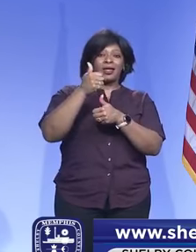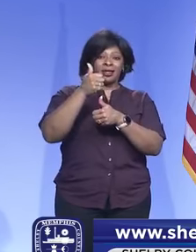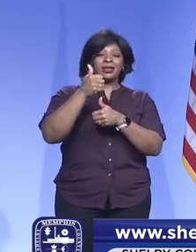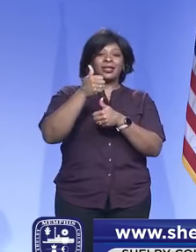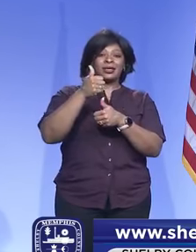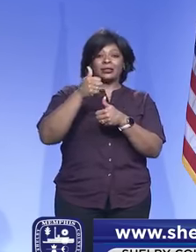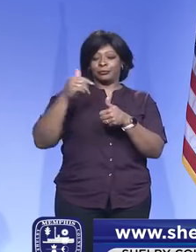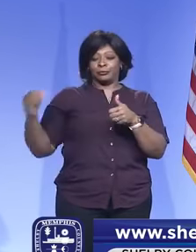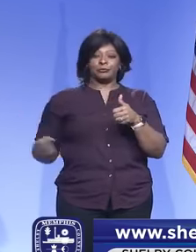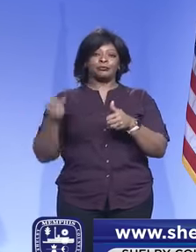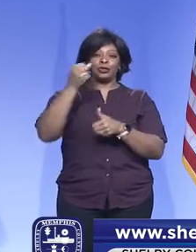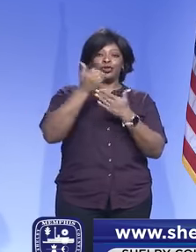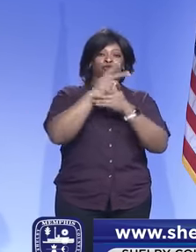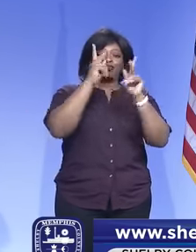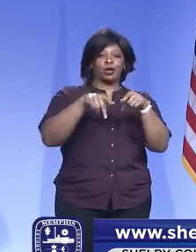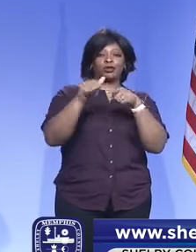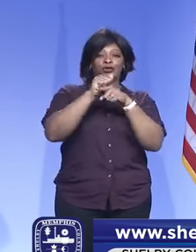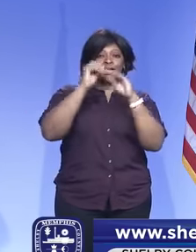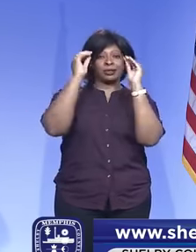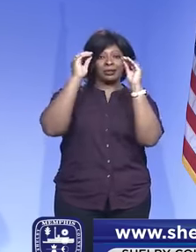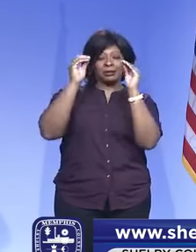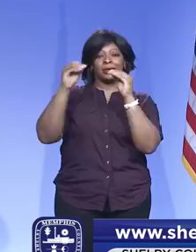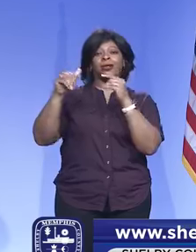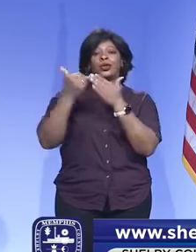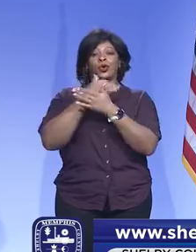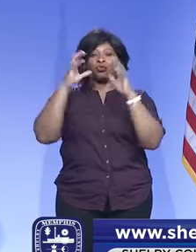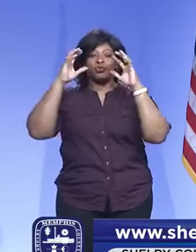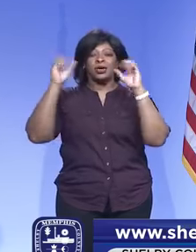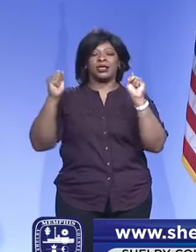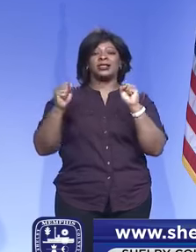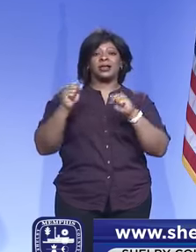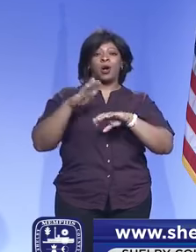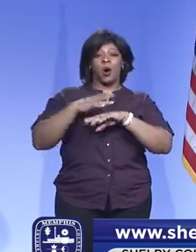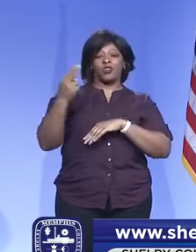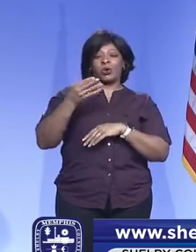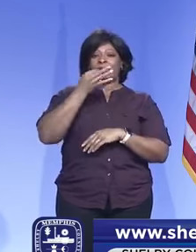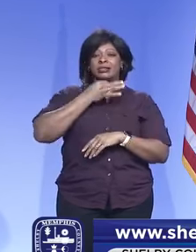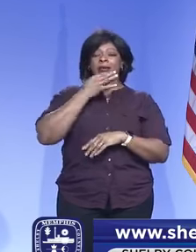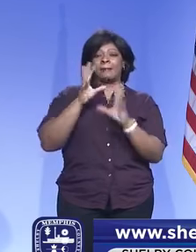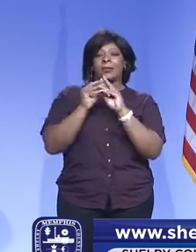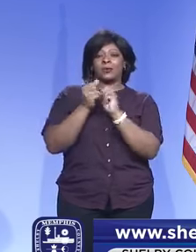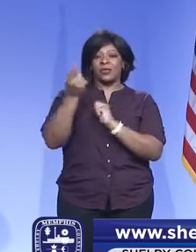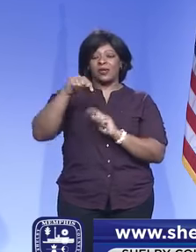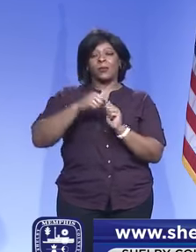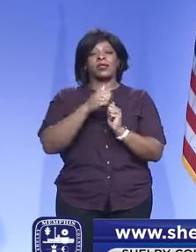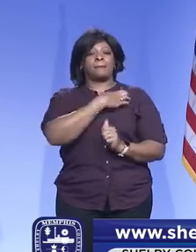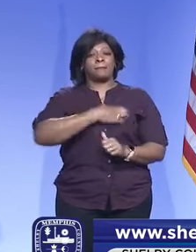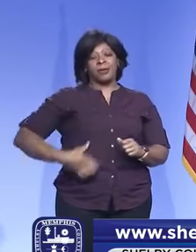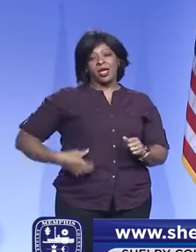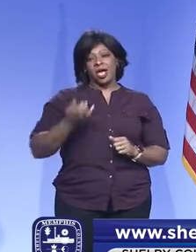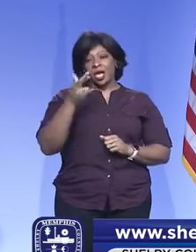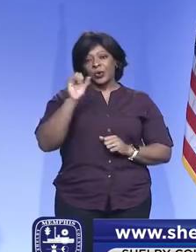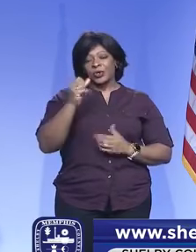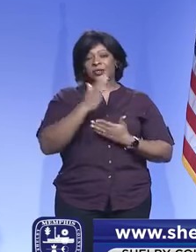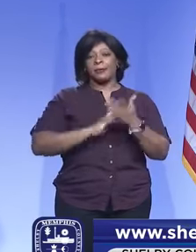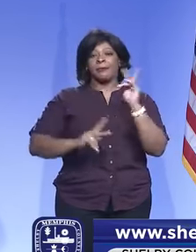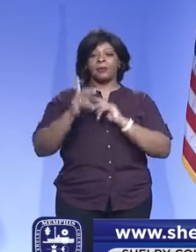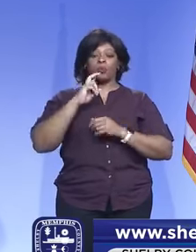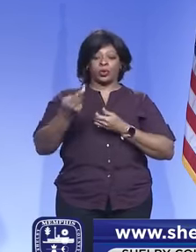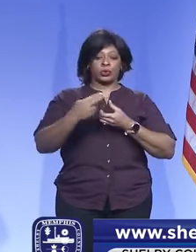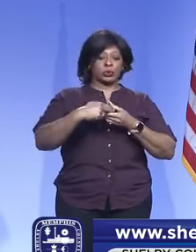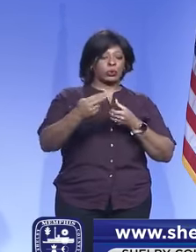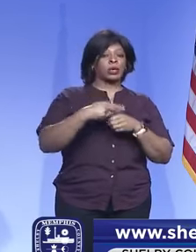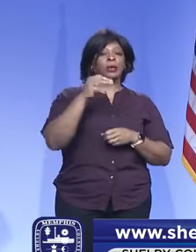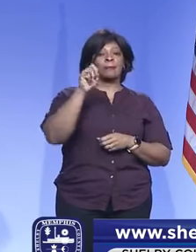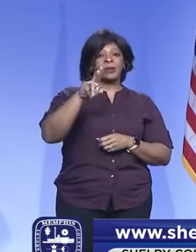upcoming communication with the new incoming president on Thursday, along with Mayor Harris. There's a few others that'll join, including